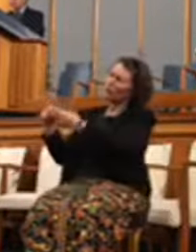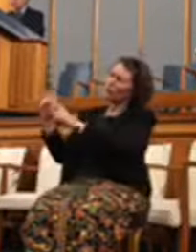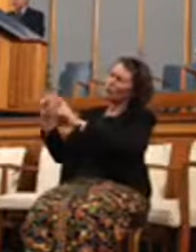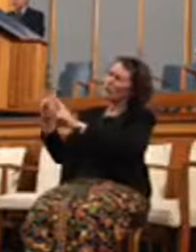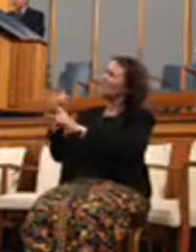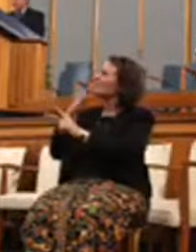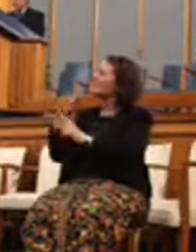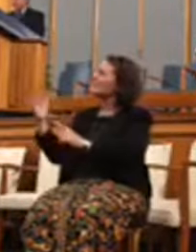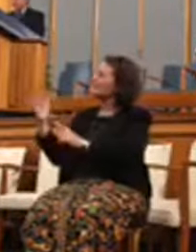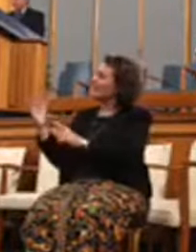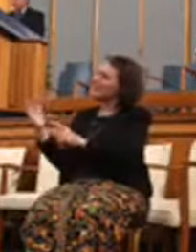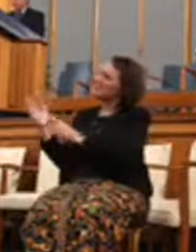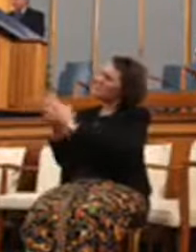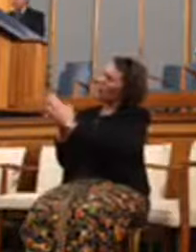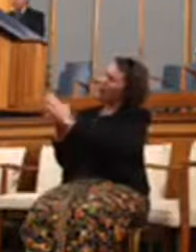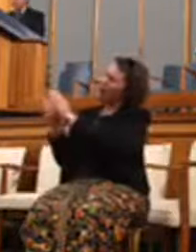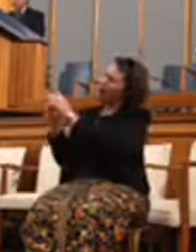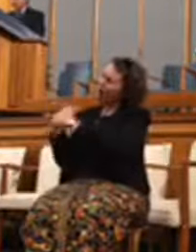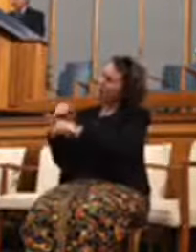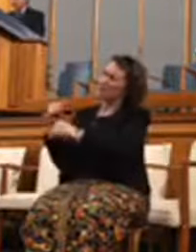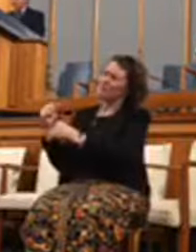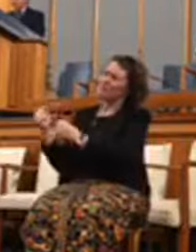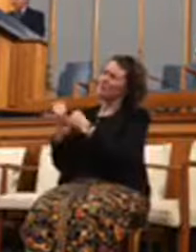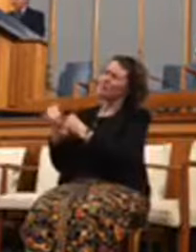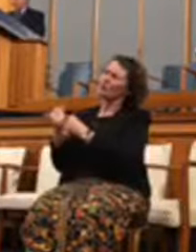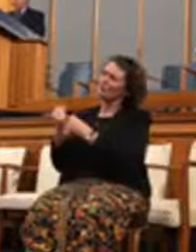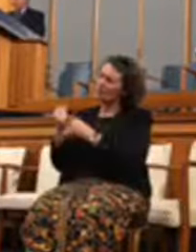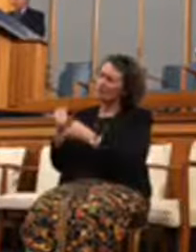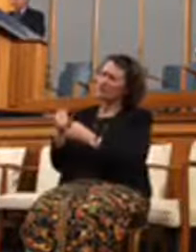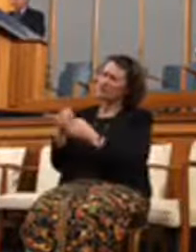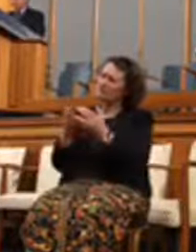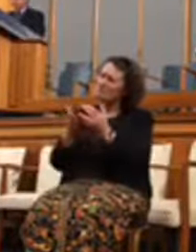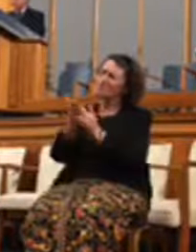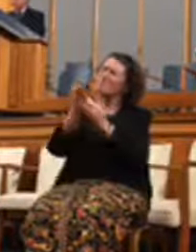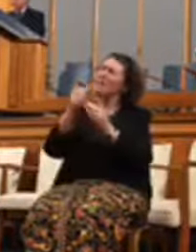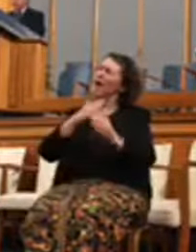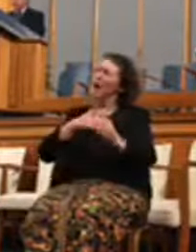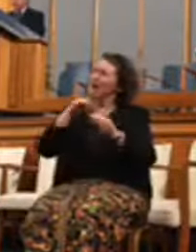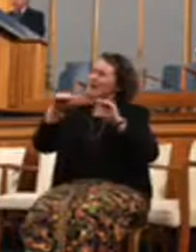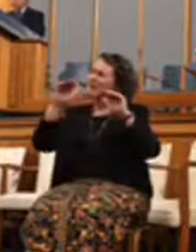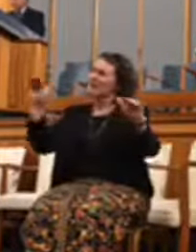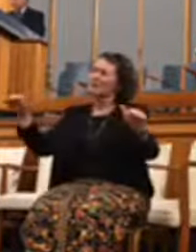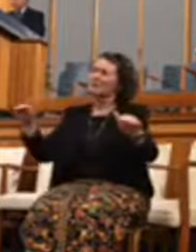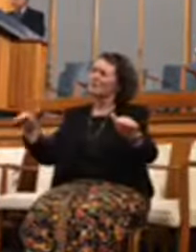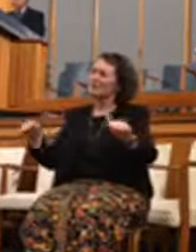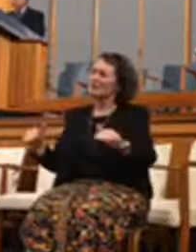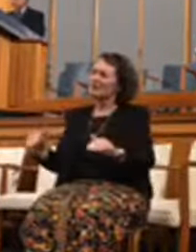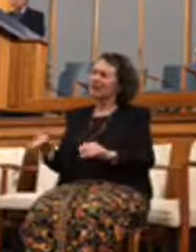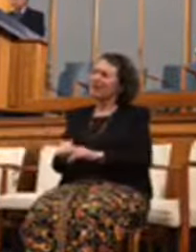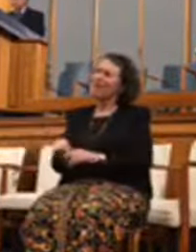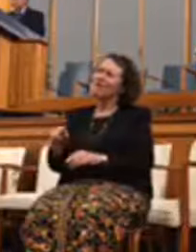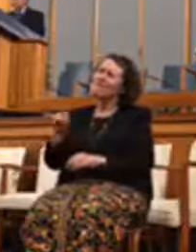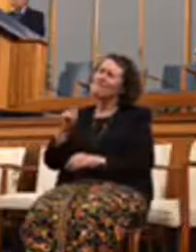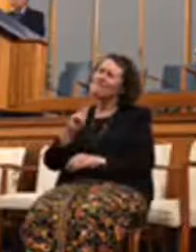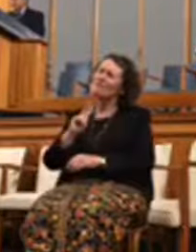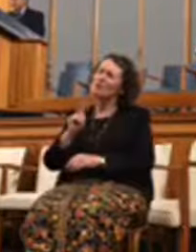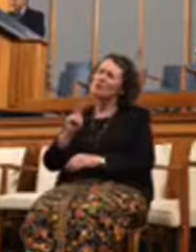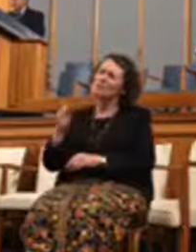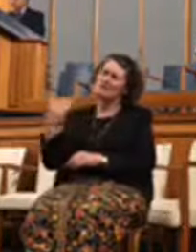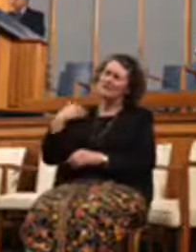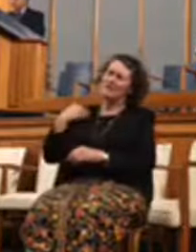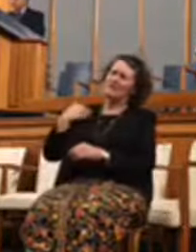midst. We pray that thy word will speak to us admonish us, instruct us,